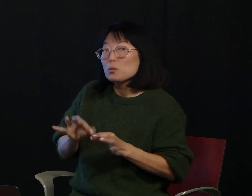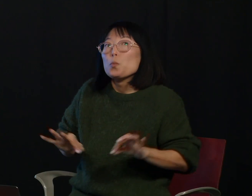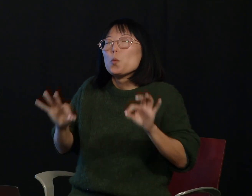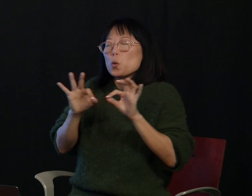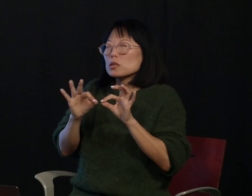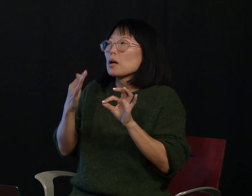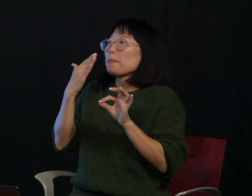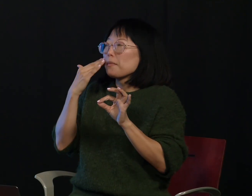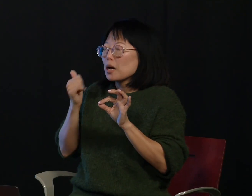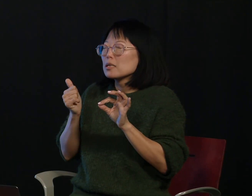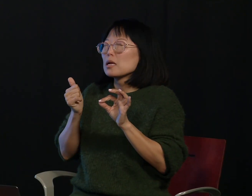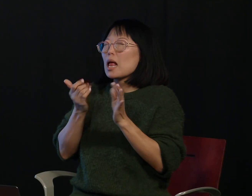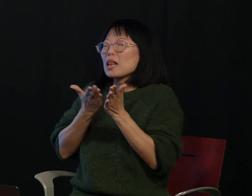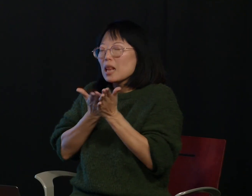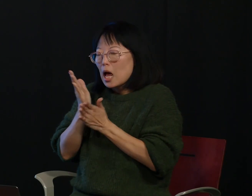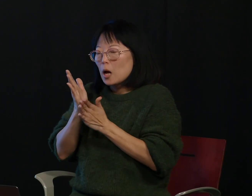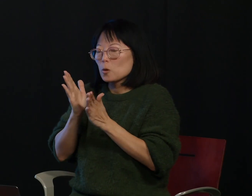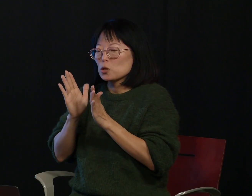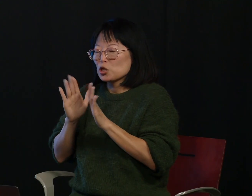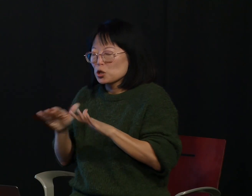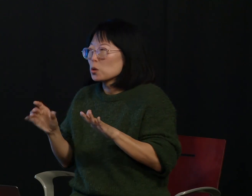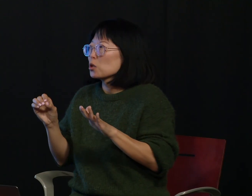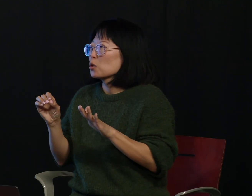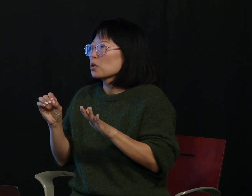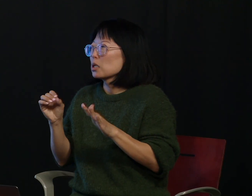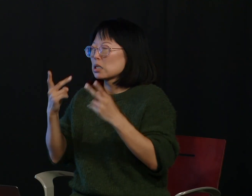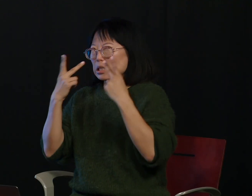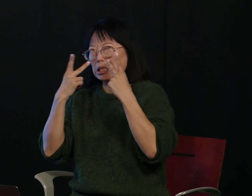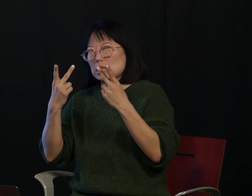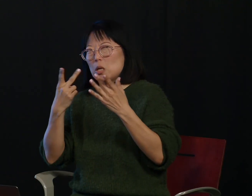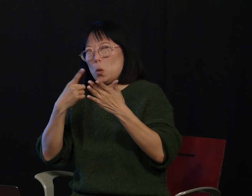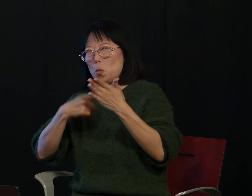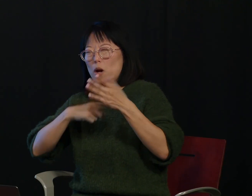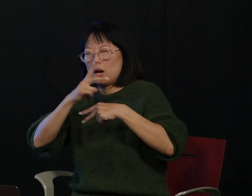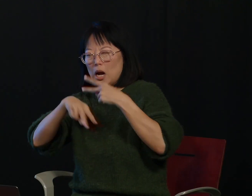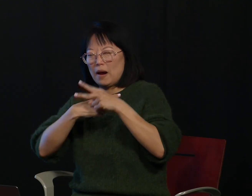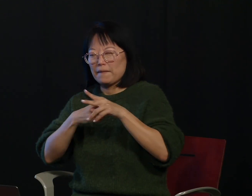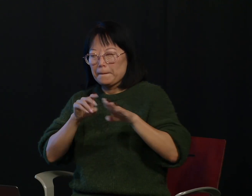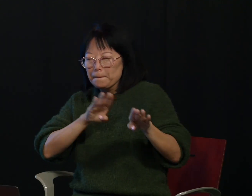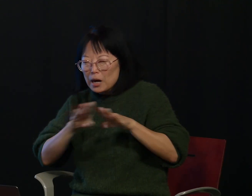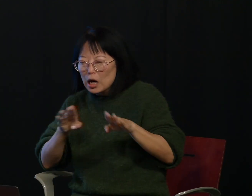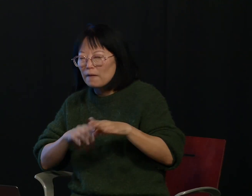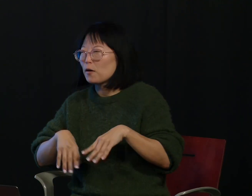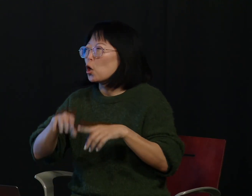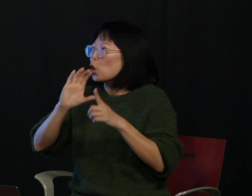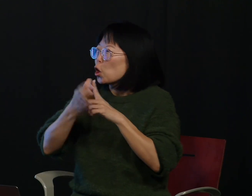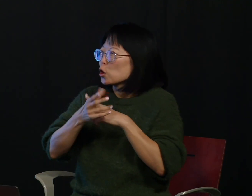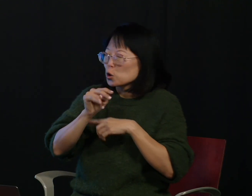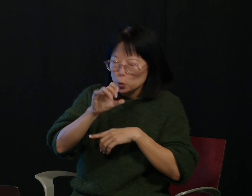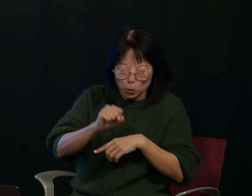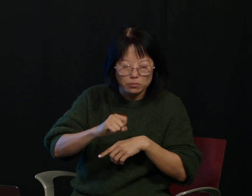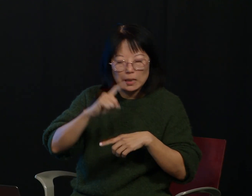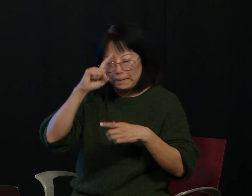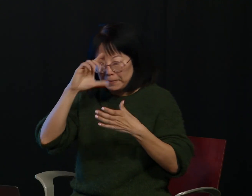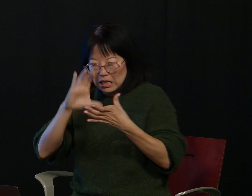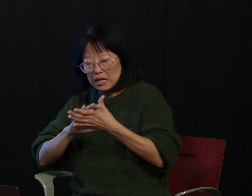It's important because it allows children to see the types of behavior, cultural norms,